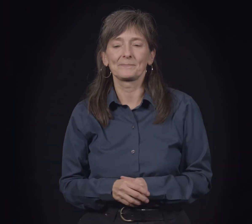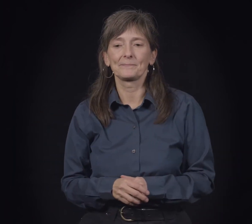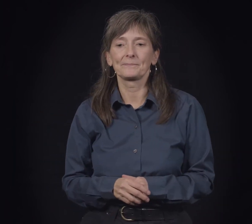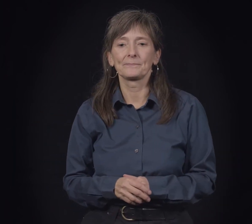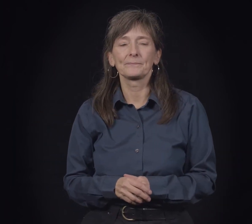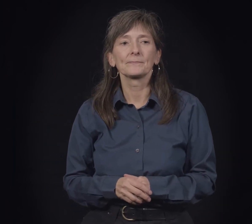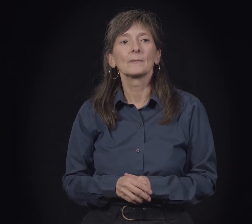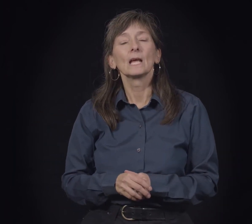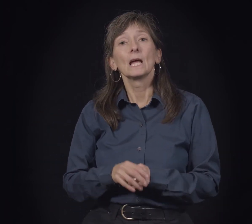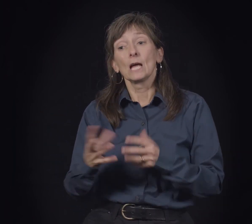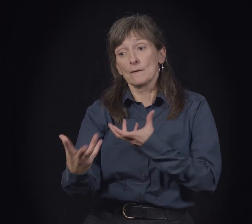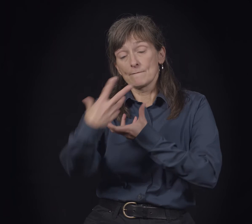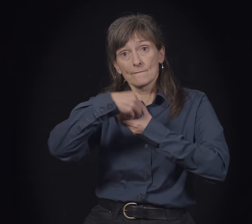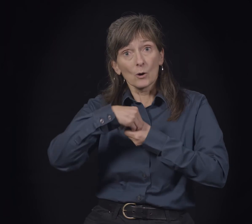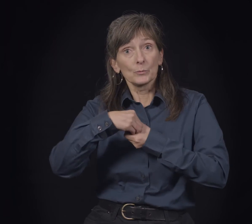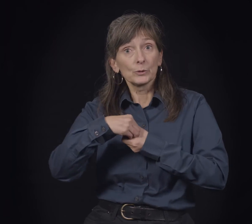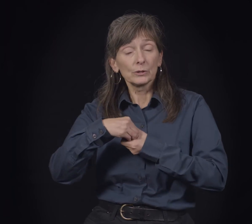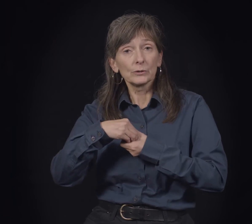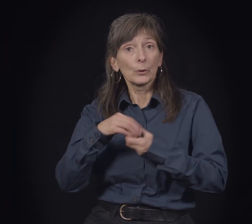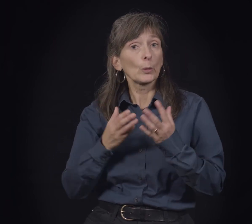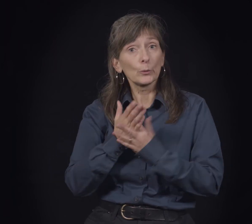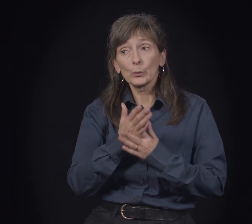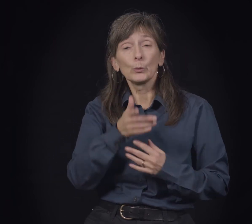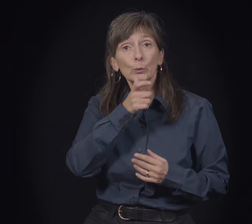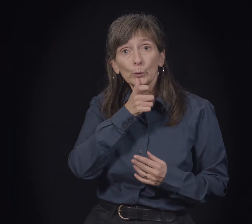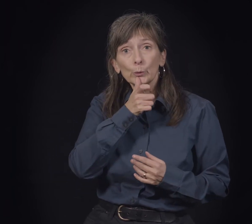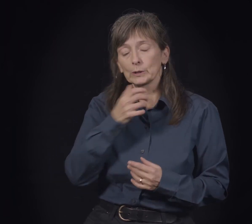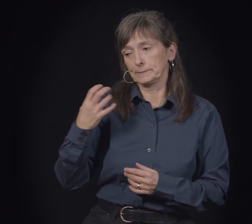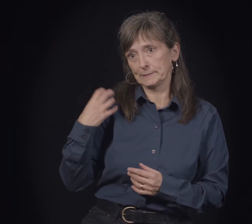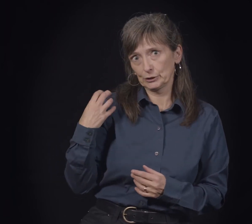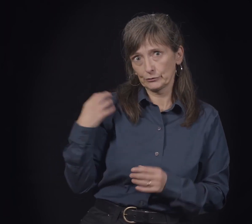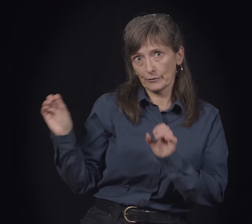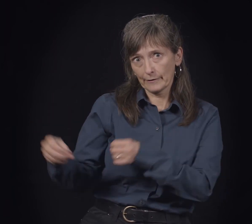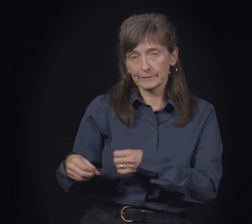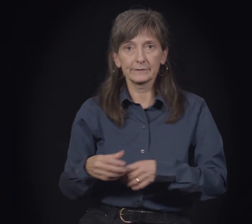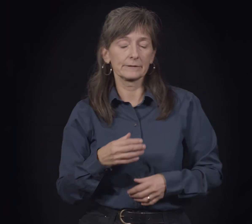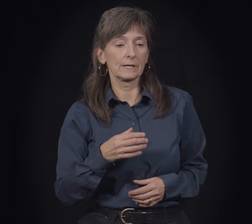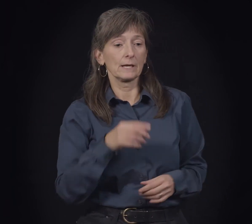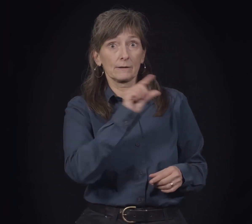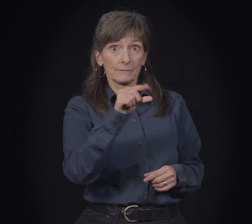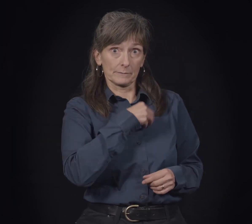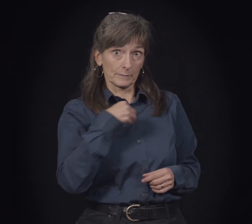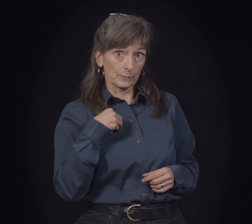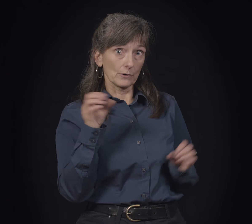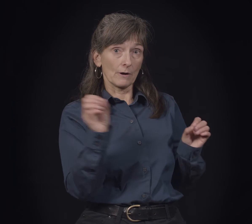Engagement should be promoted through the Minister's Office, members' offices, and Indigenous governments